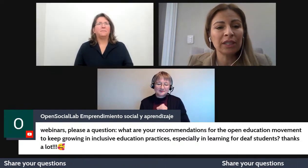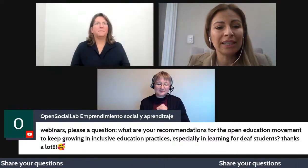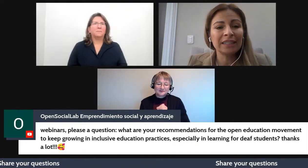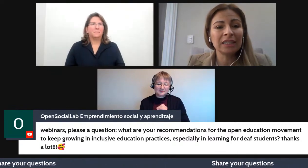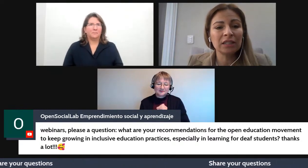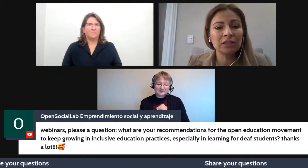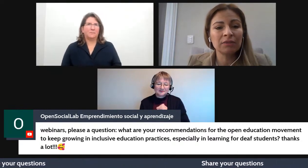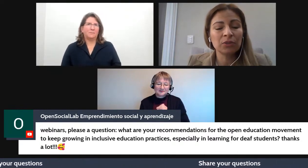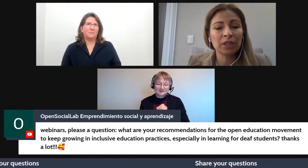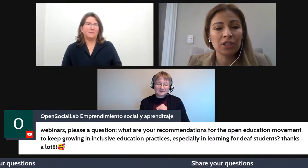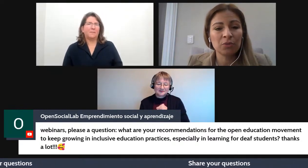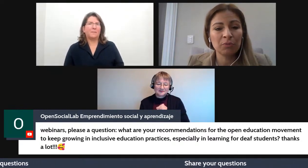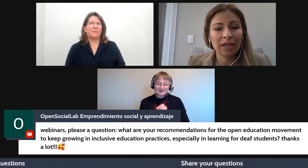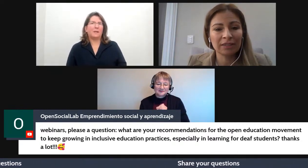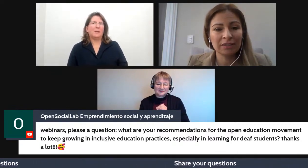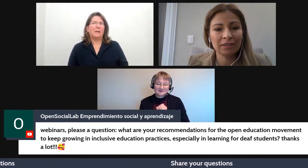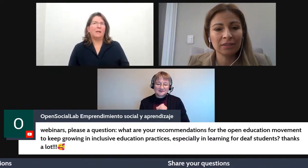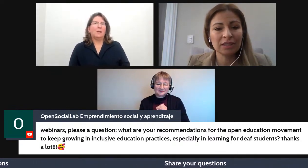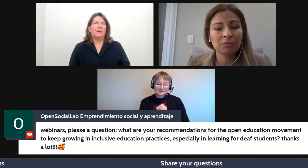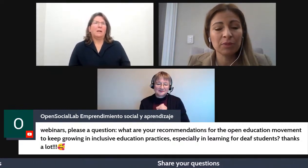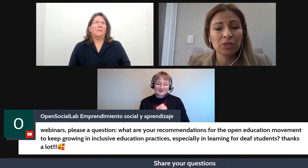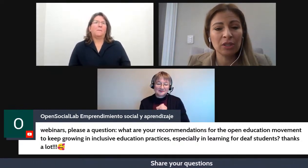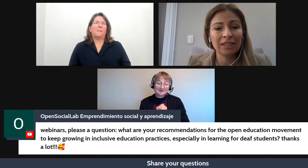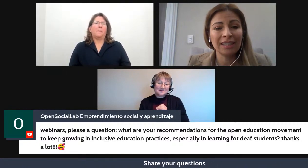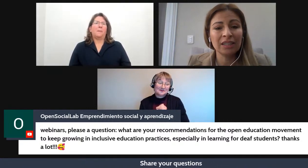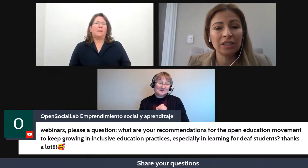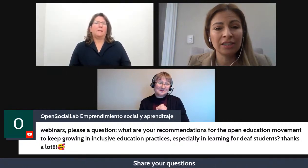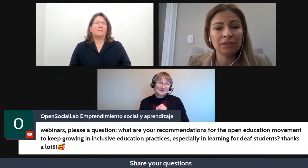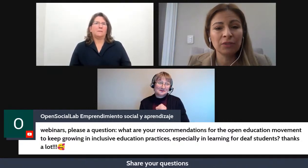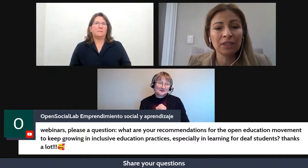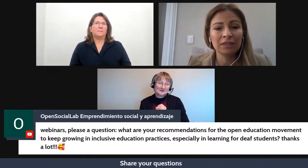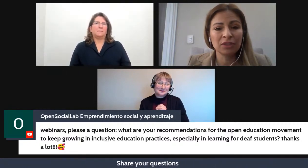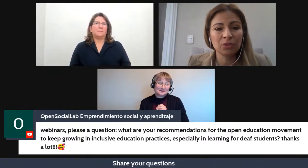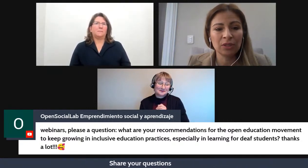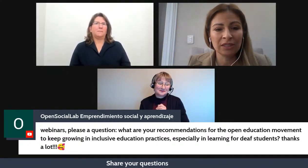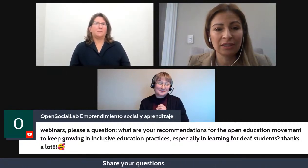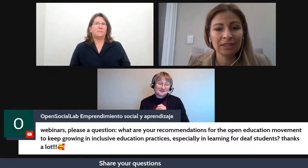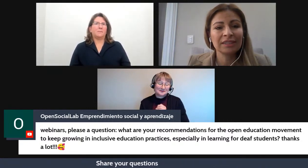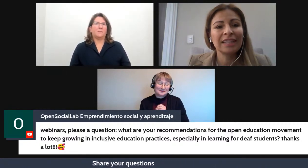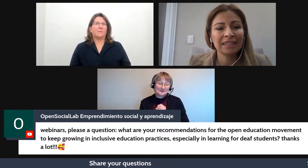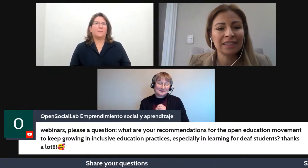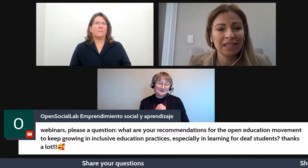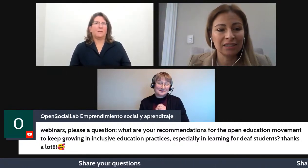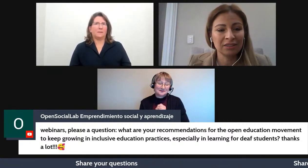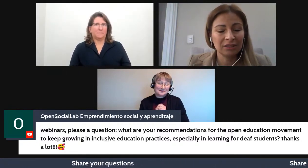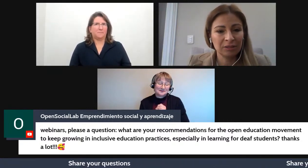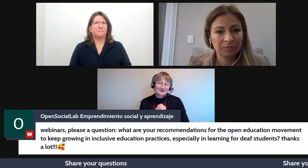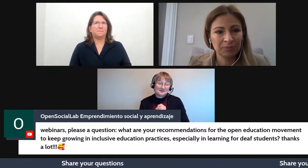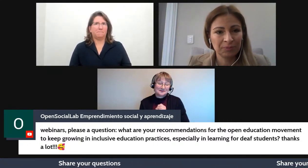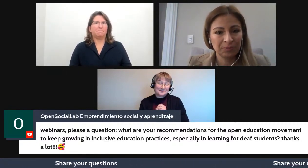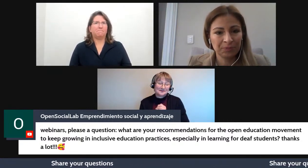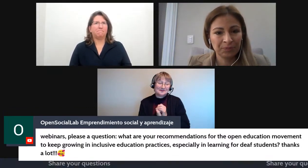keep growing in inclusive education practices, especially in learning for deaf students?